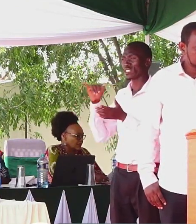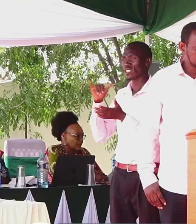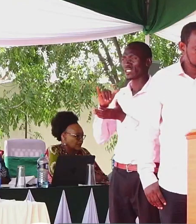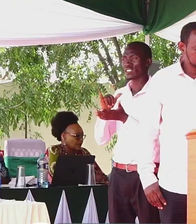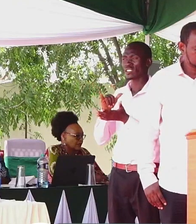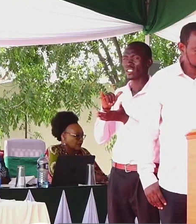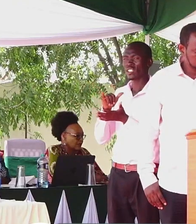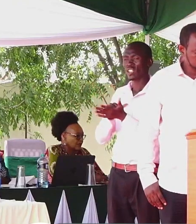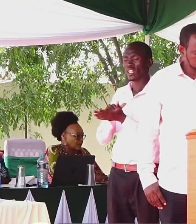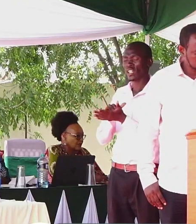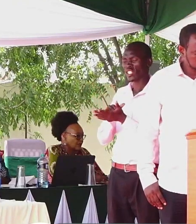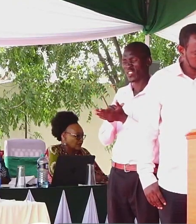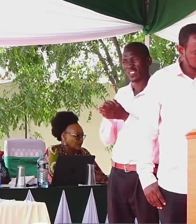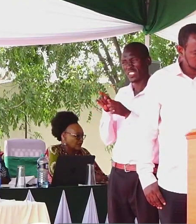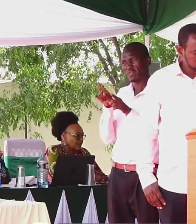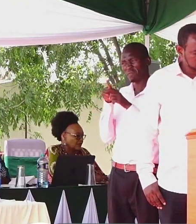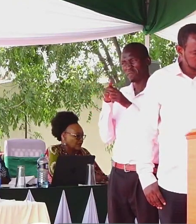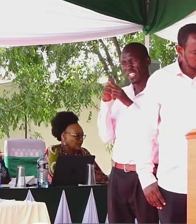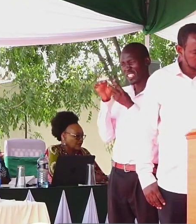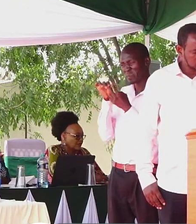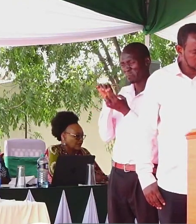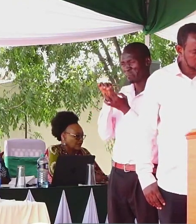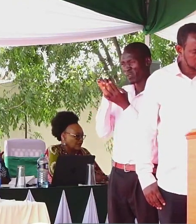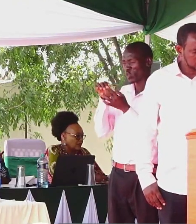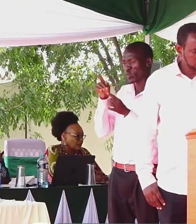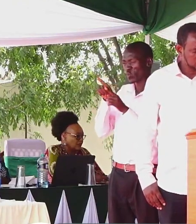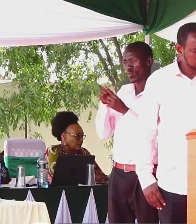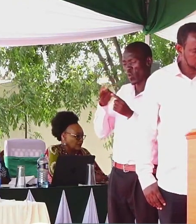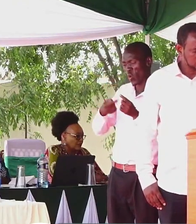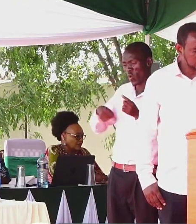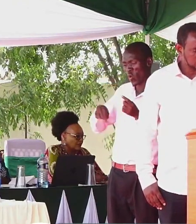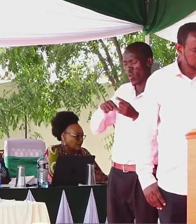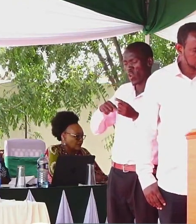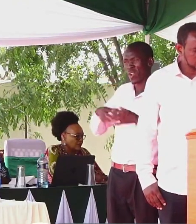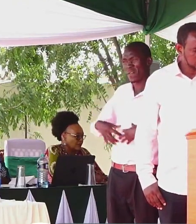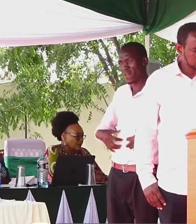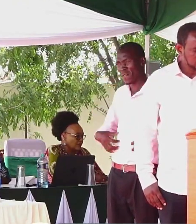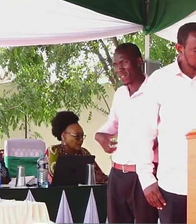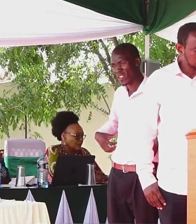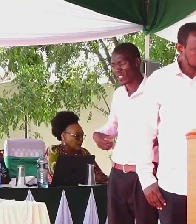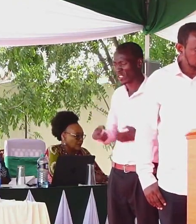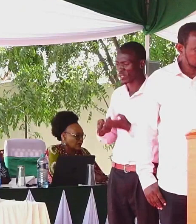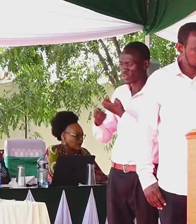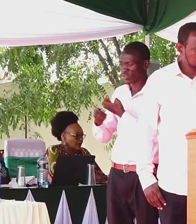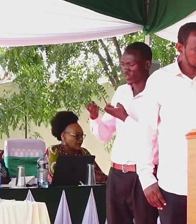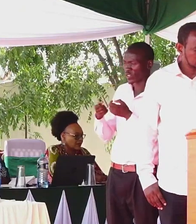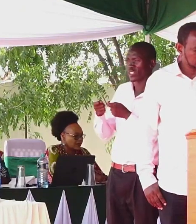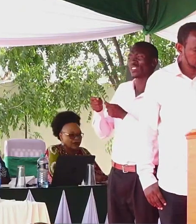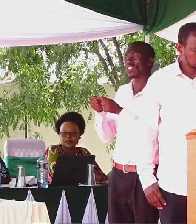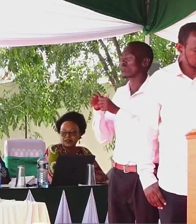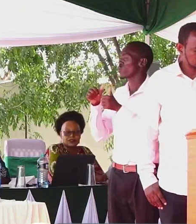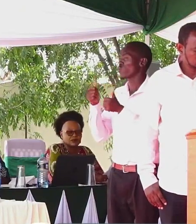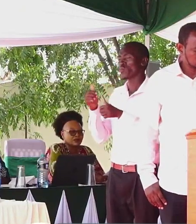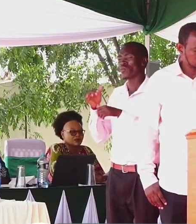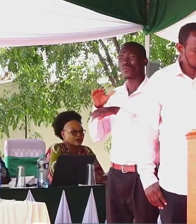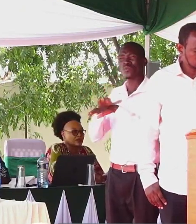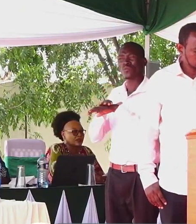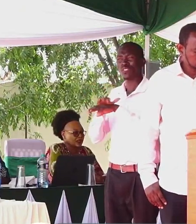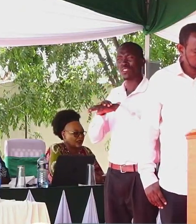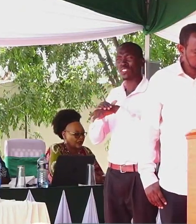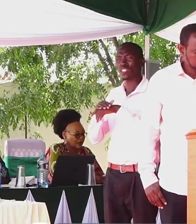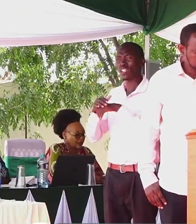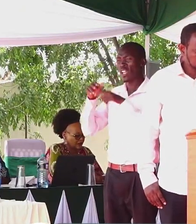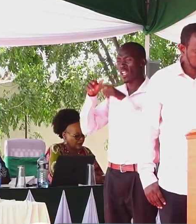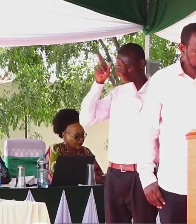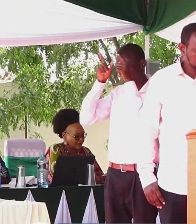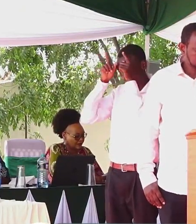that is unique to us is we are traders, very good ones, and we have a very big livestock market